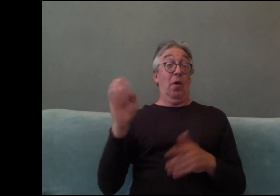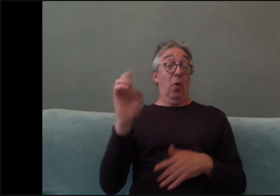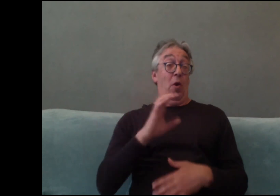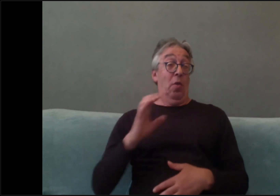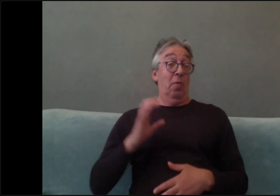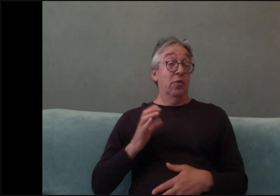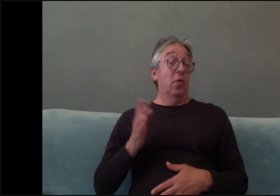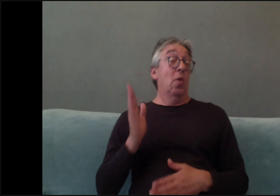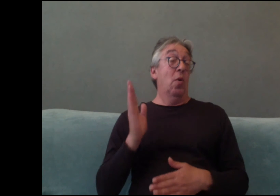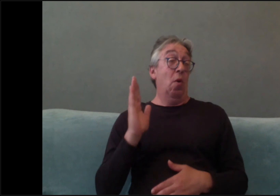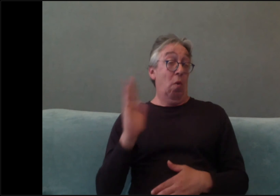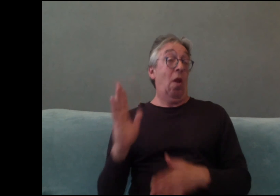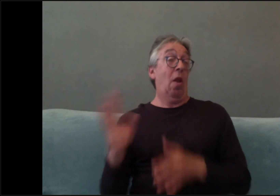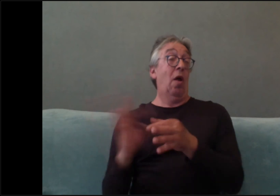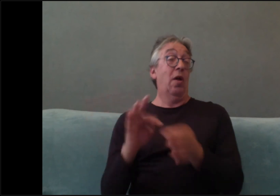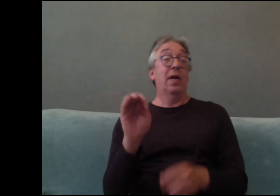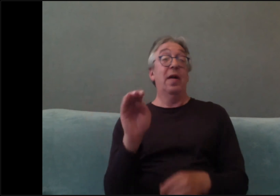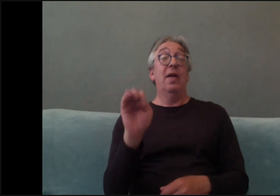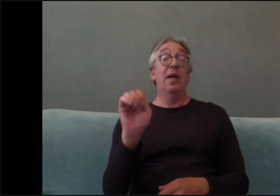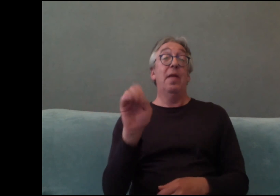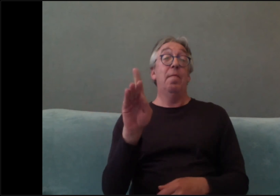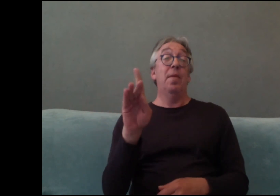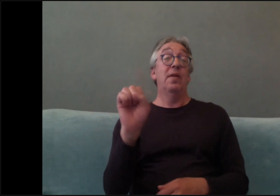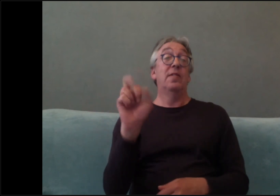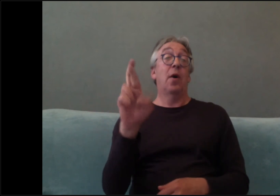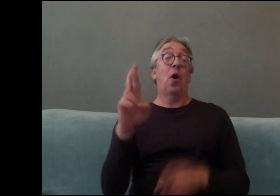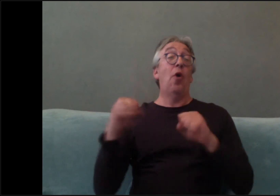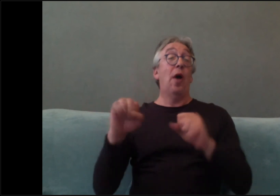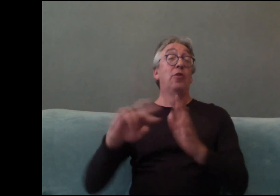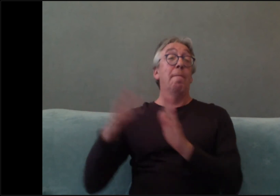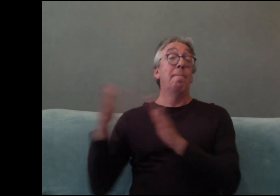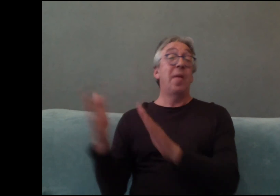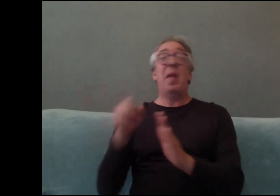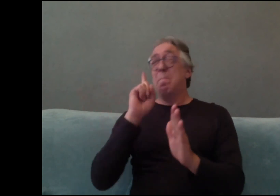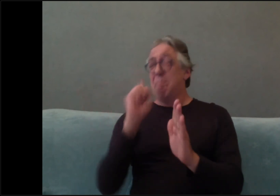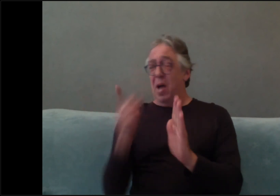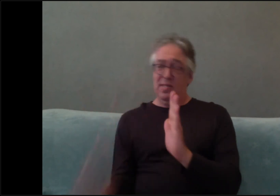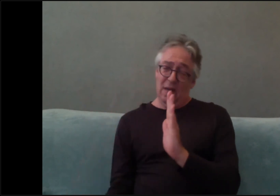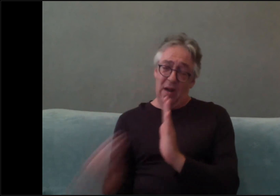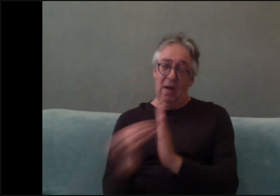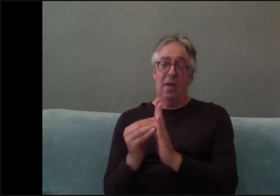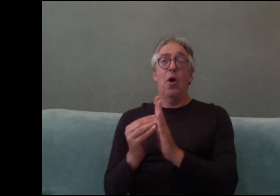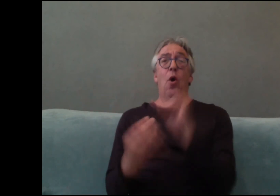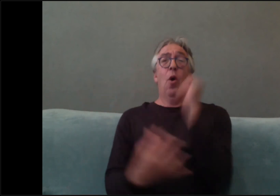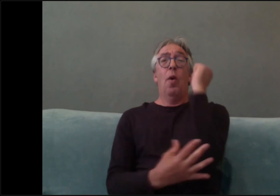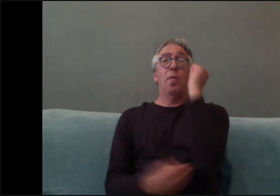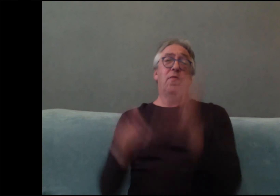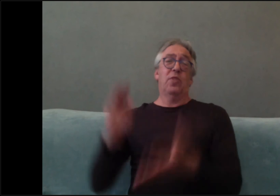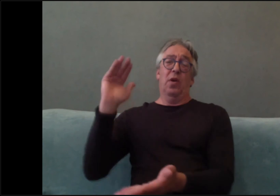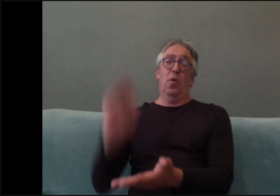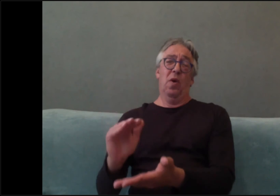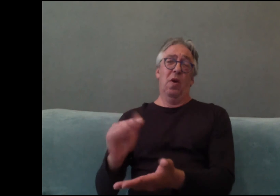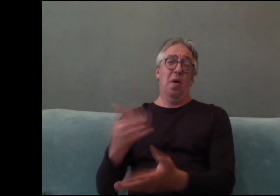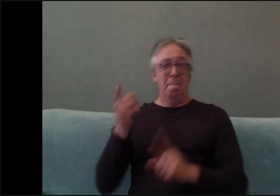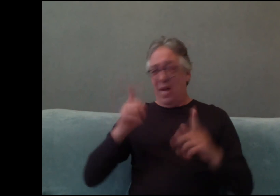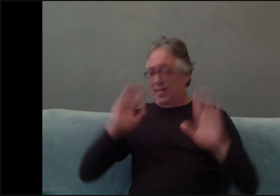of the EPSR action plan. It needs to have a special focus to reduce poverty and social exclusion. Such